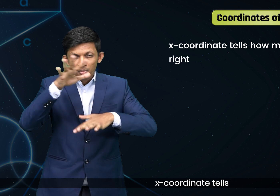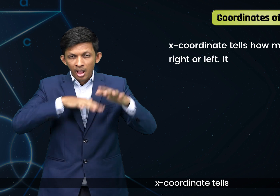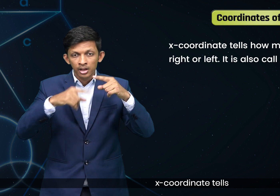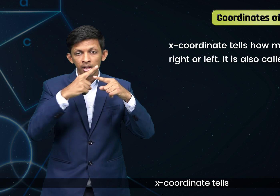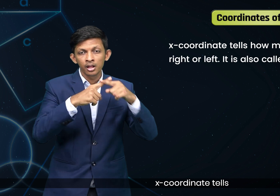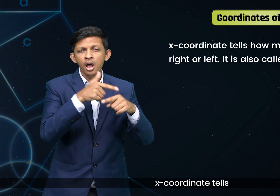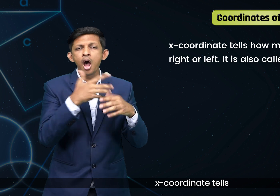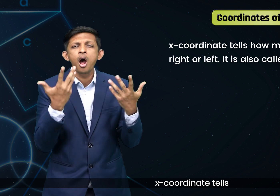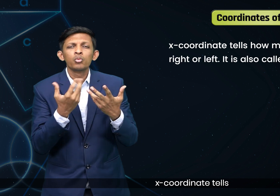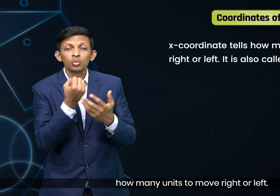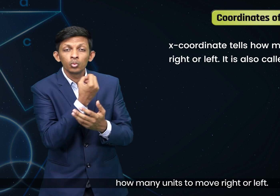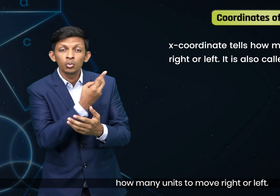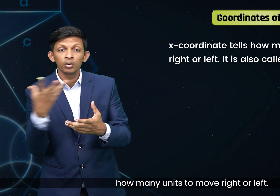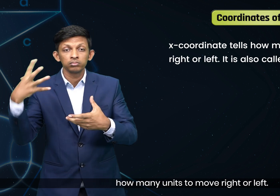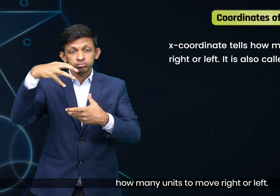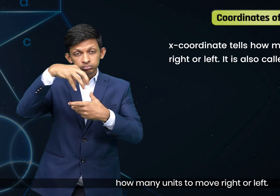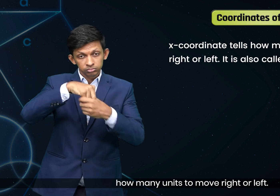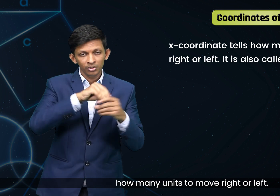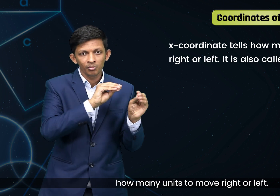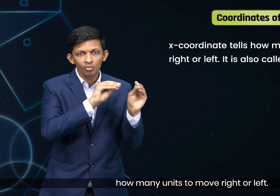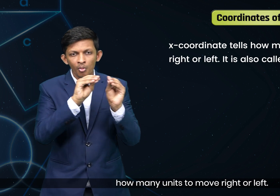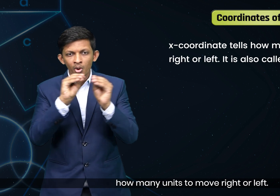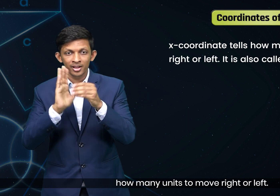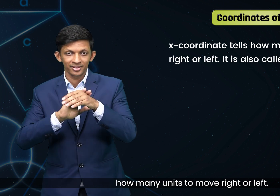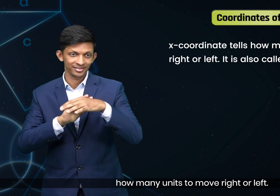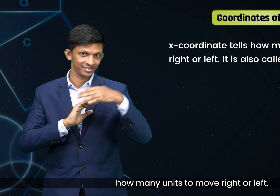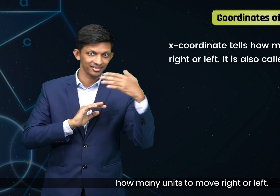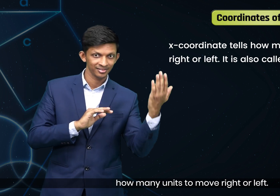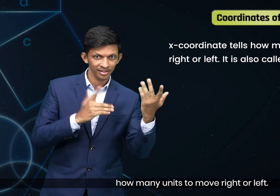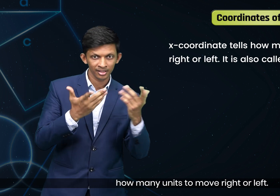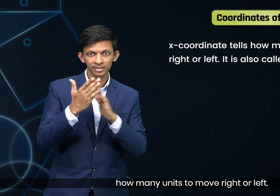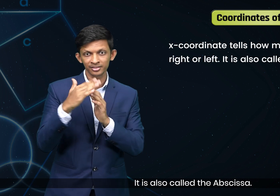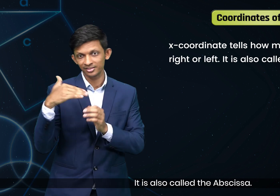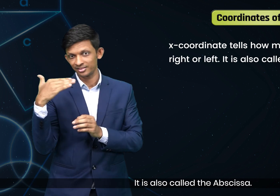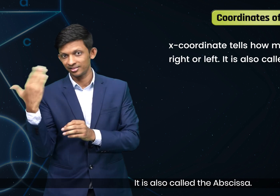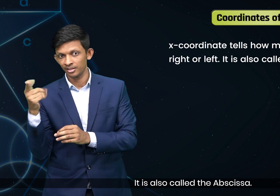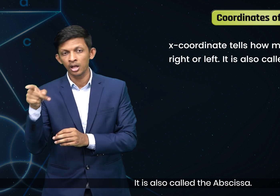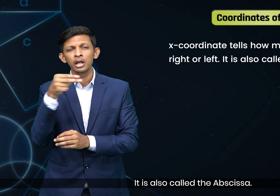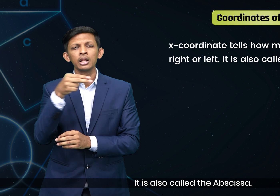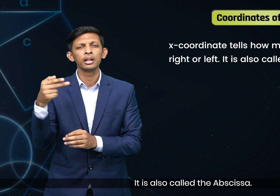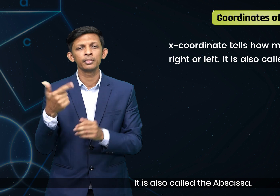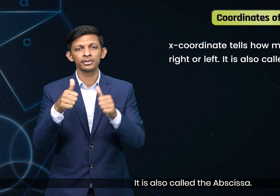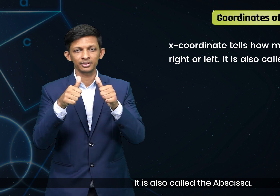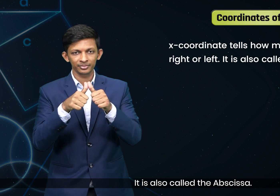X-coordinate tells how many units to move right or left. It is also called the abscissa.